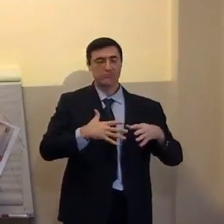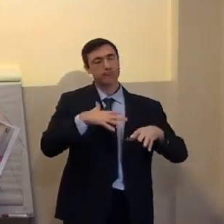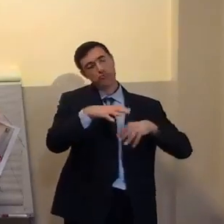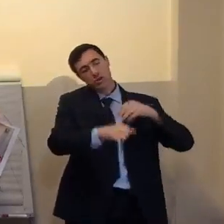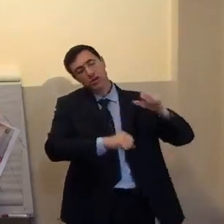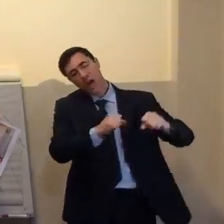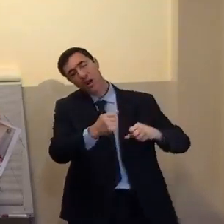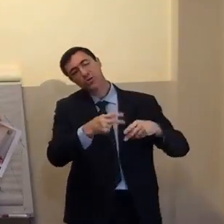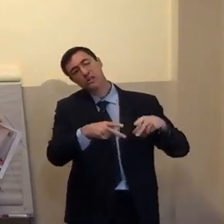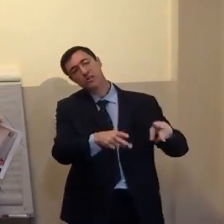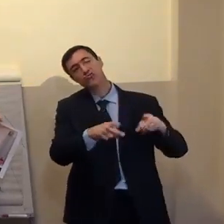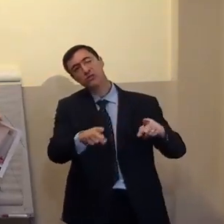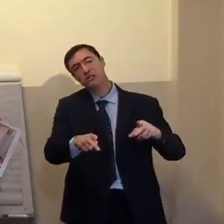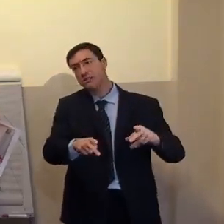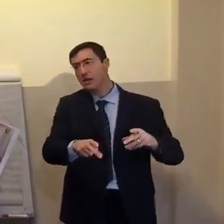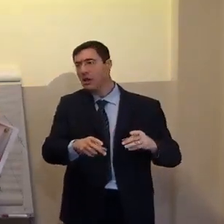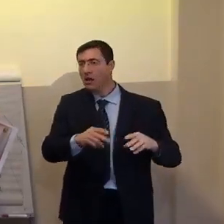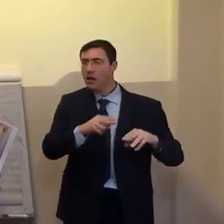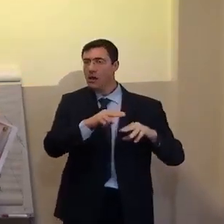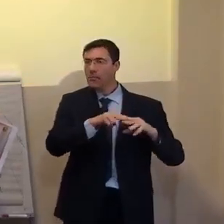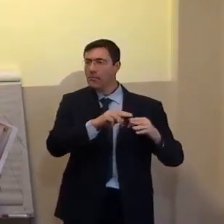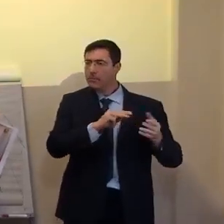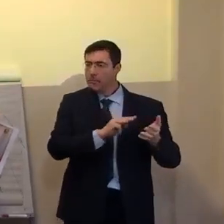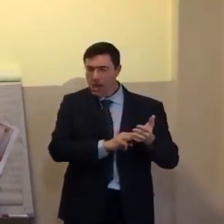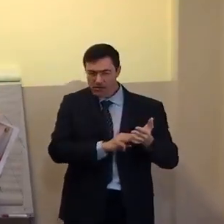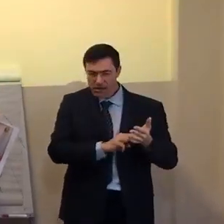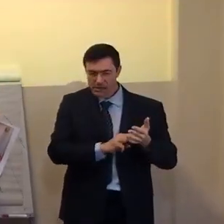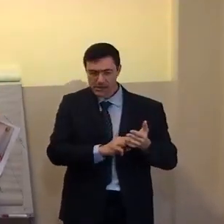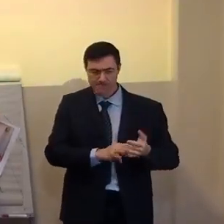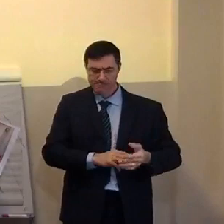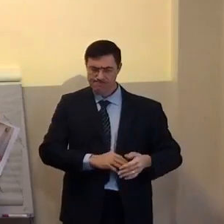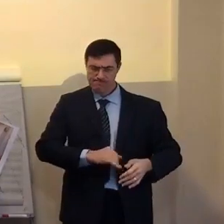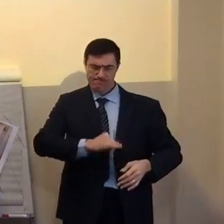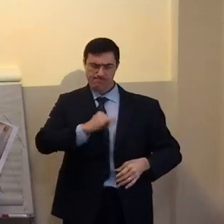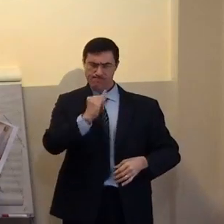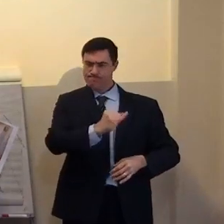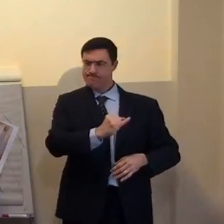parents break his marriage. He was going to be married.